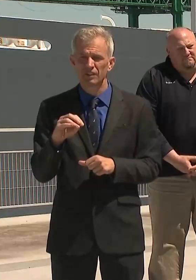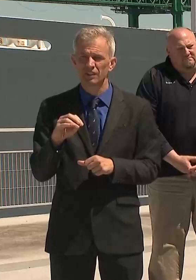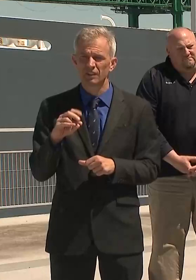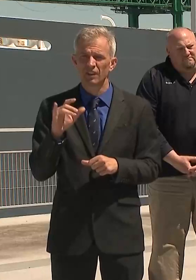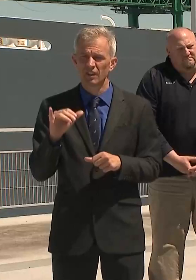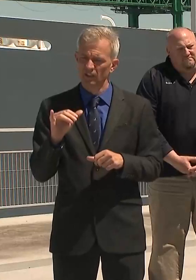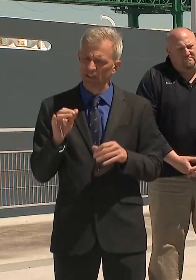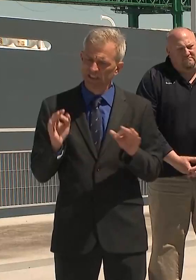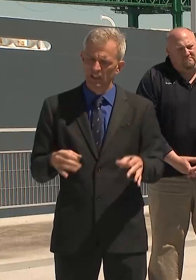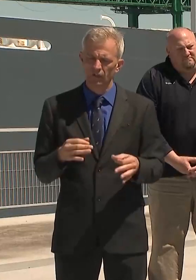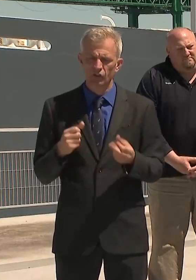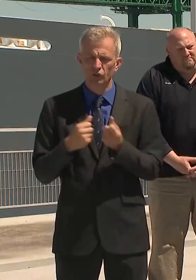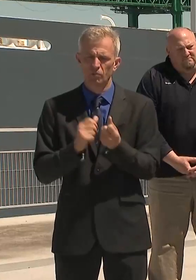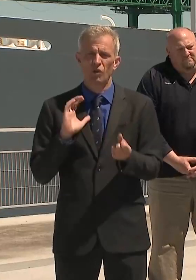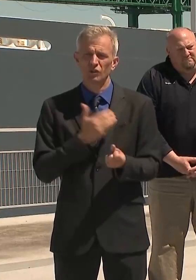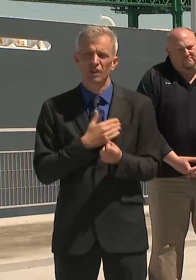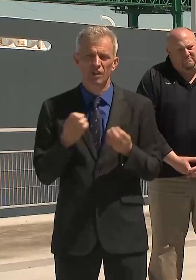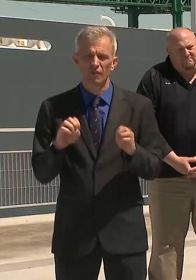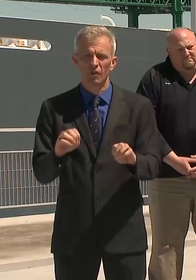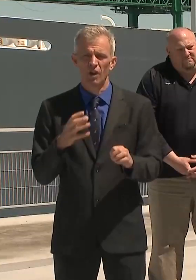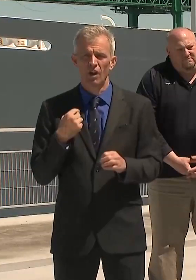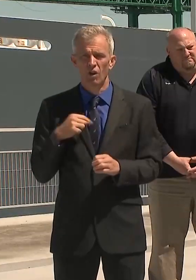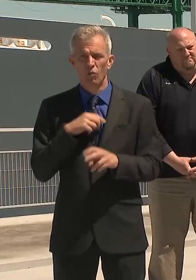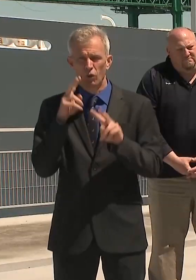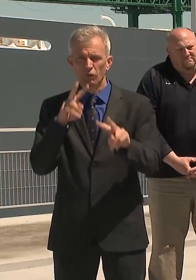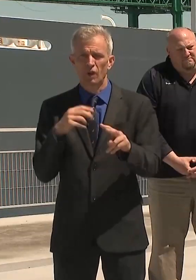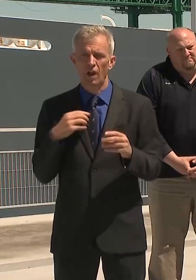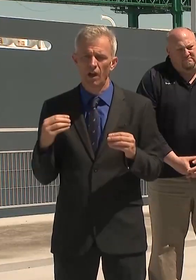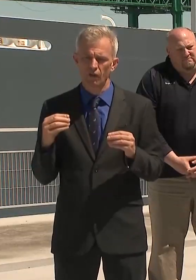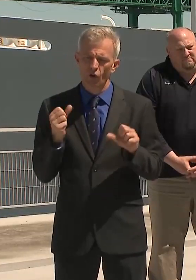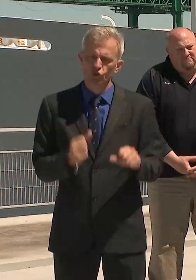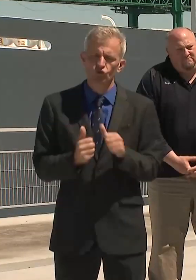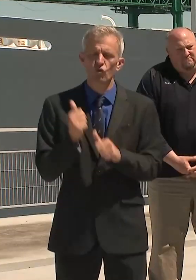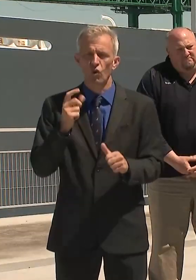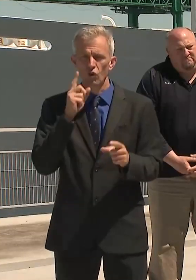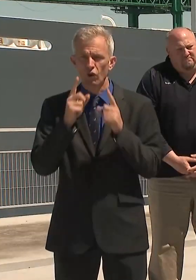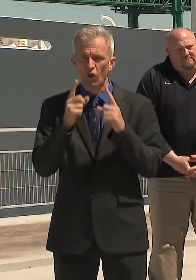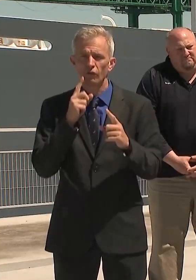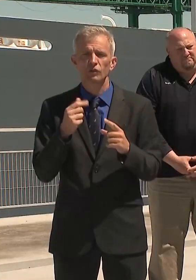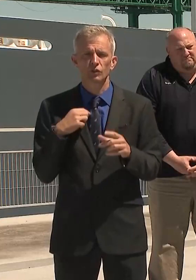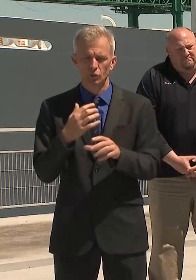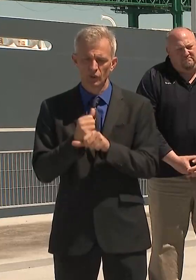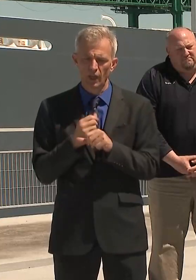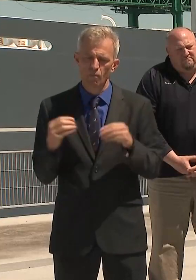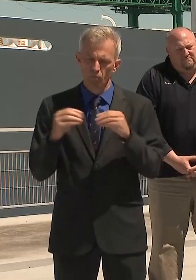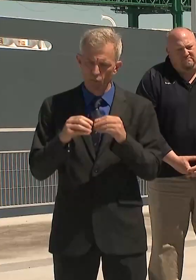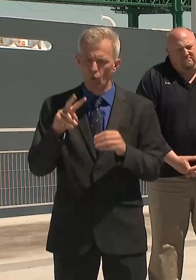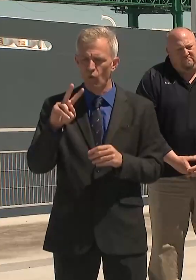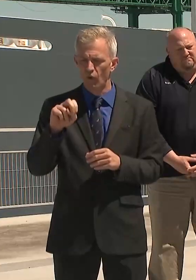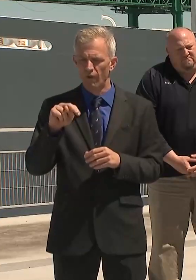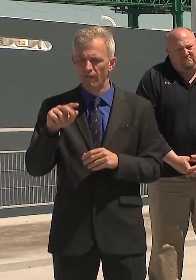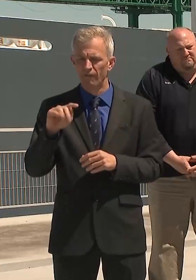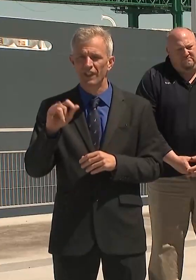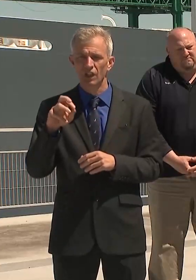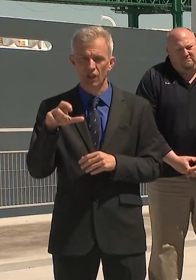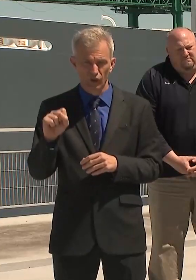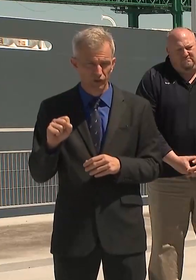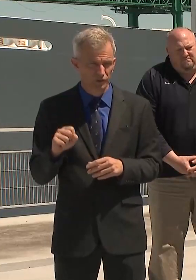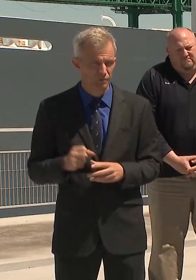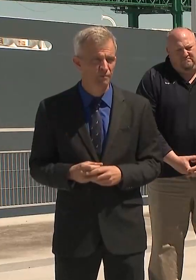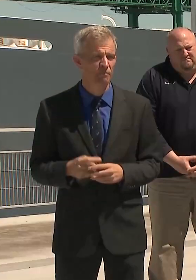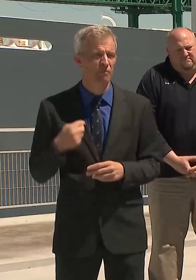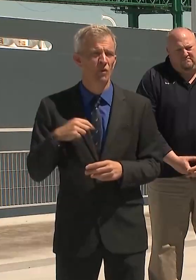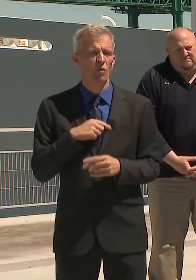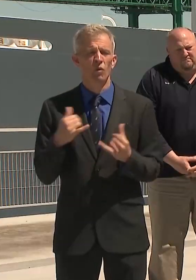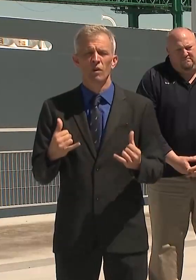our efforts, and we'll look forward to having more robust conversations to receive additional ventilators. We are running currently